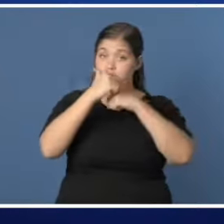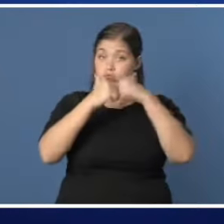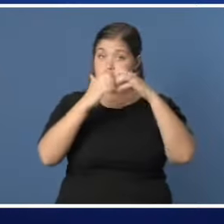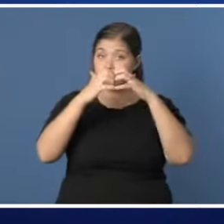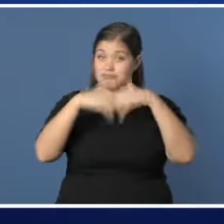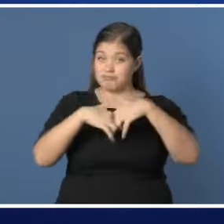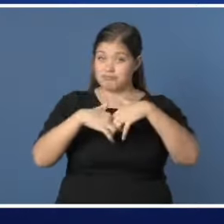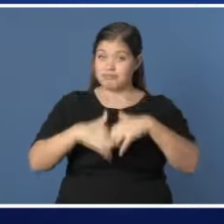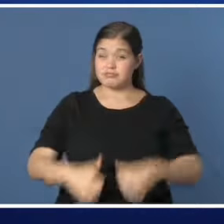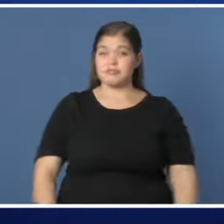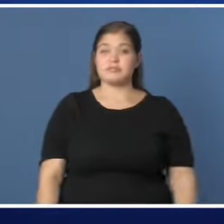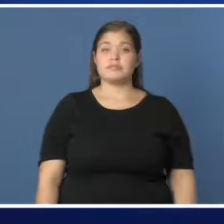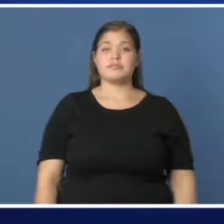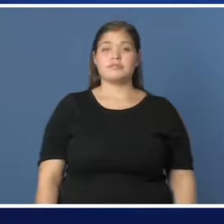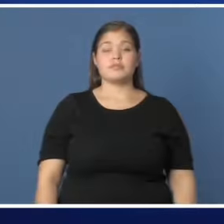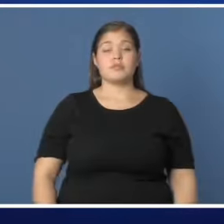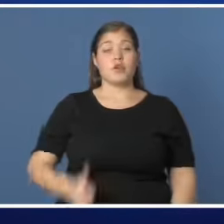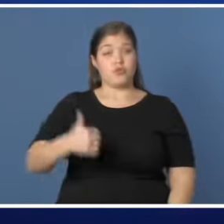structural failures,